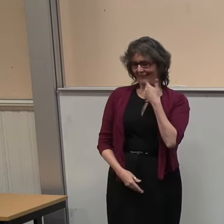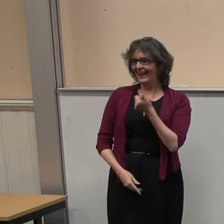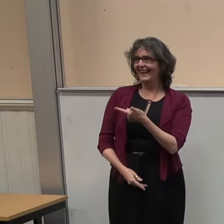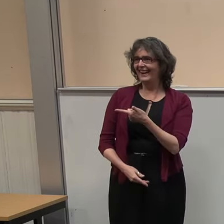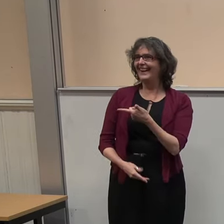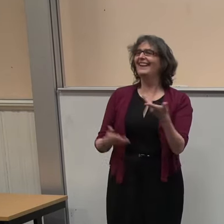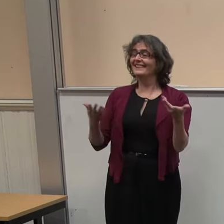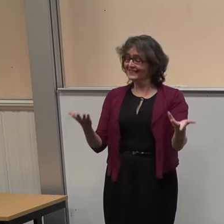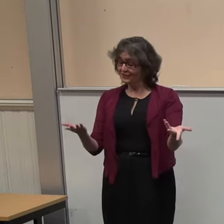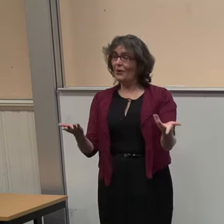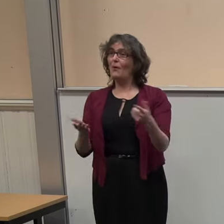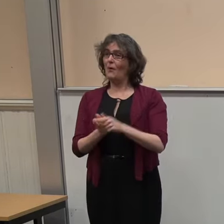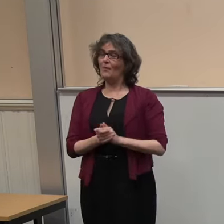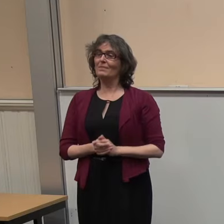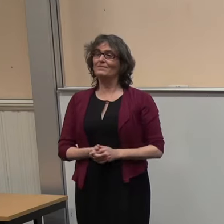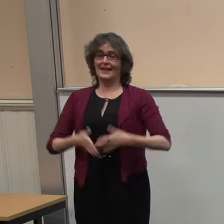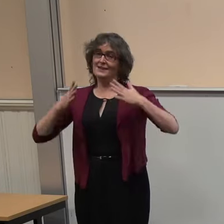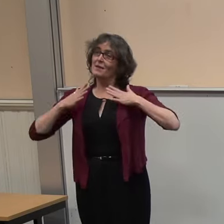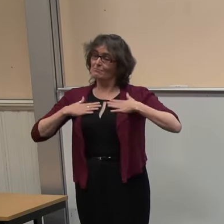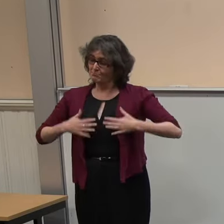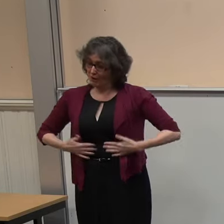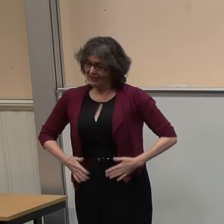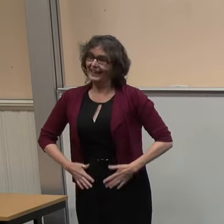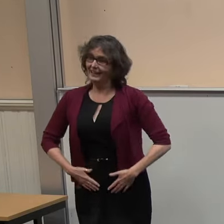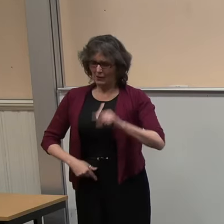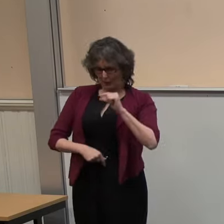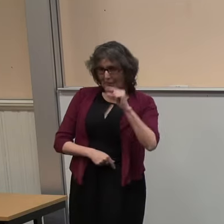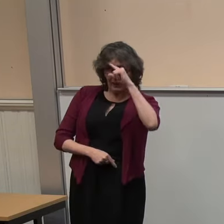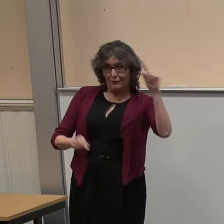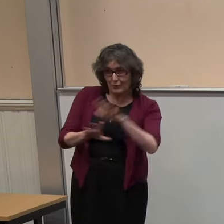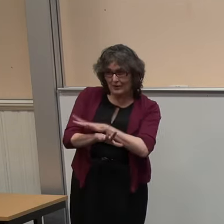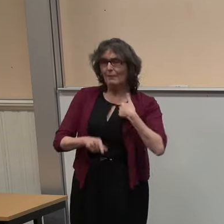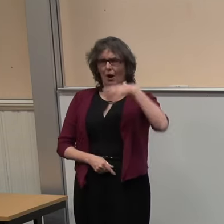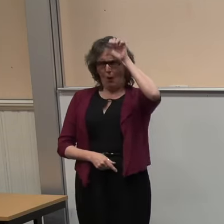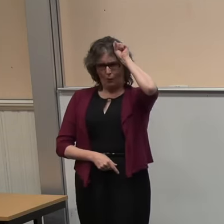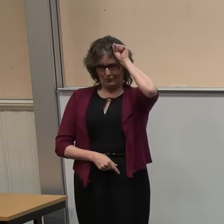So, that's the body stuff. It's a little bit confusing, but just hold those thoughts,